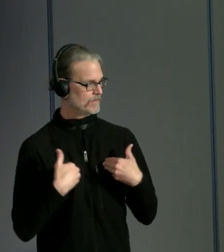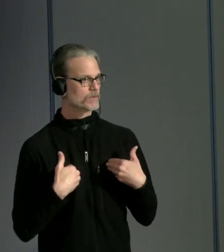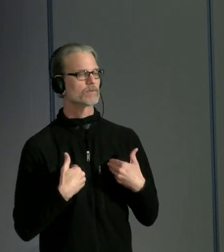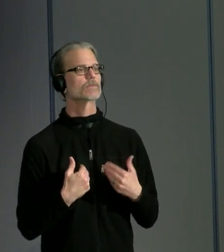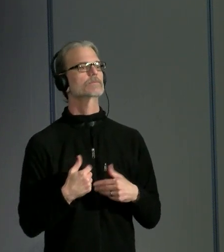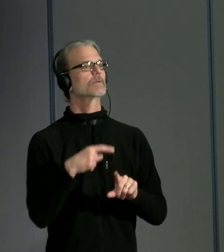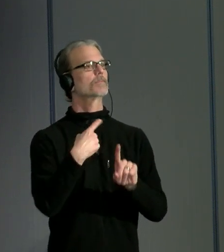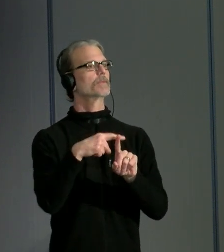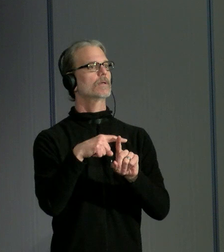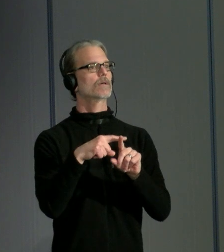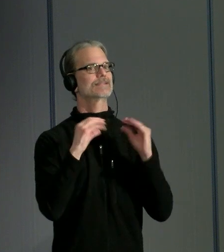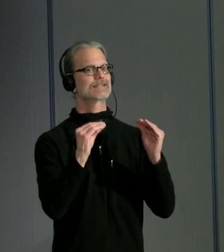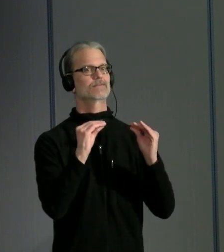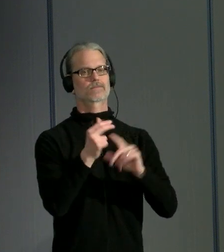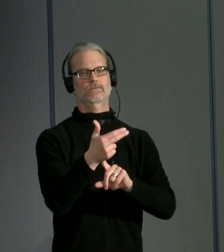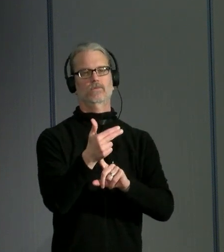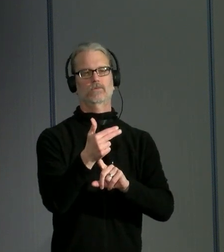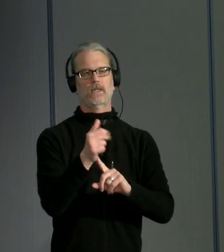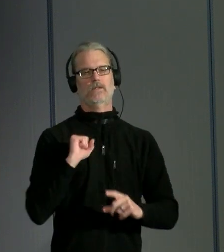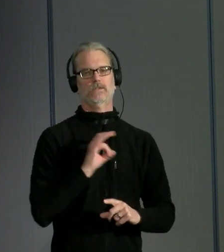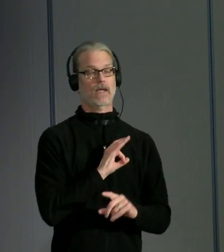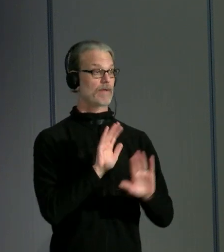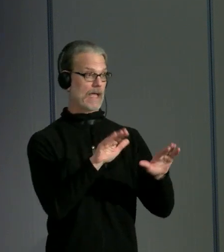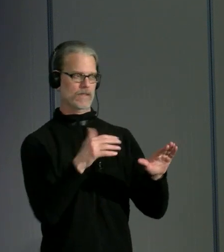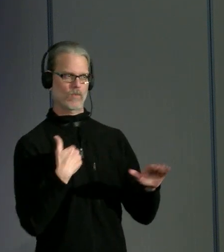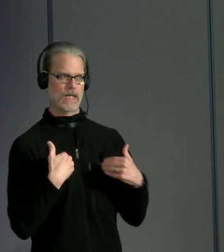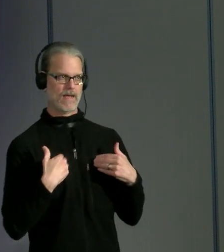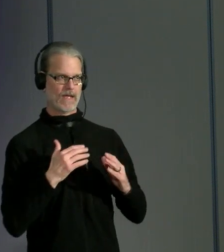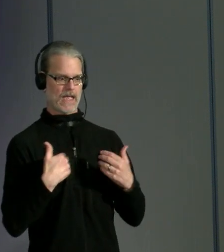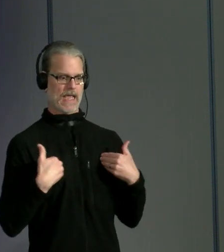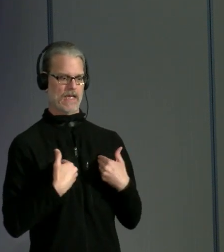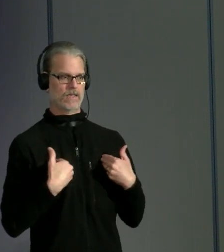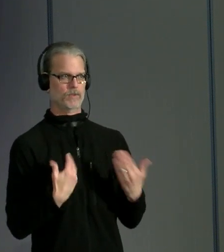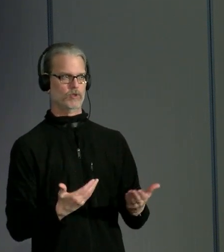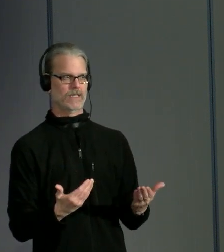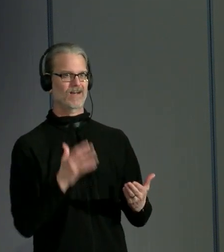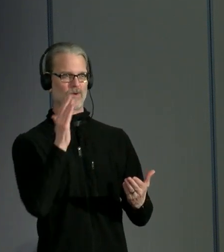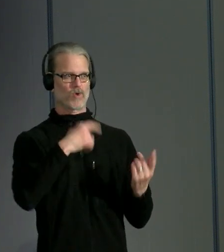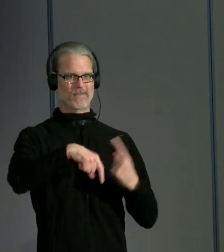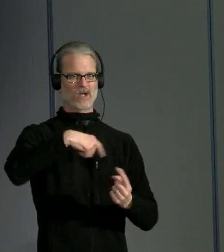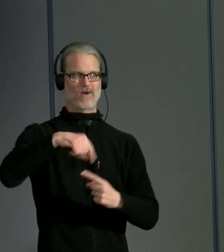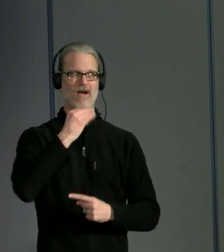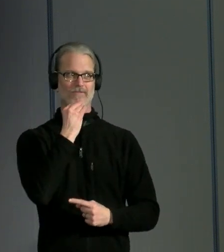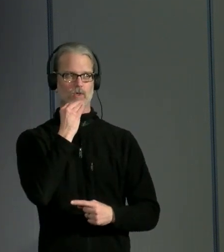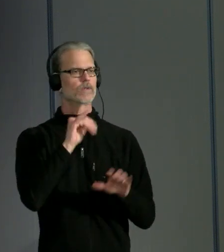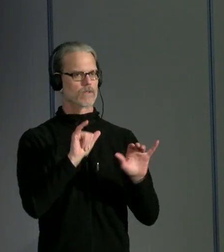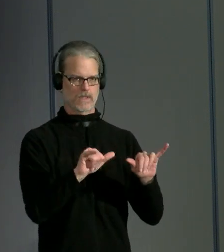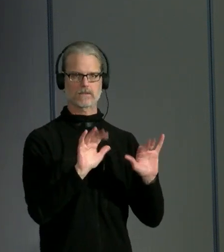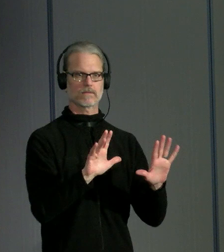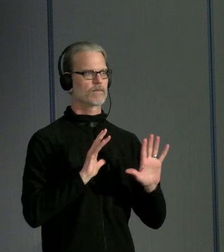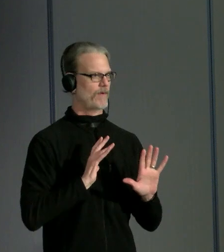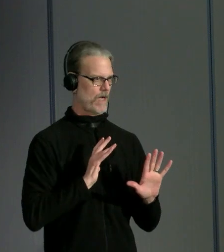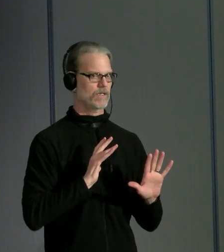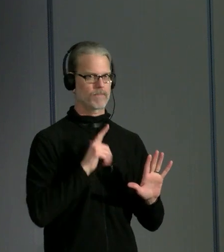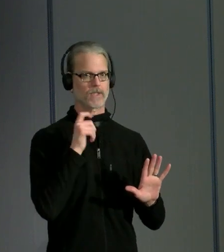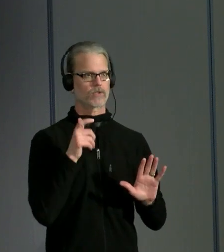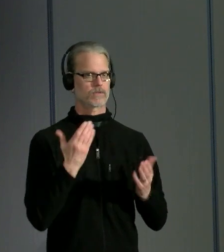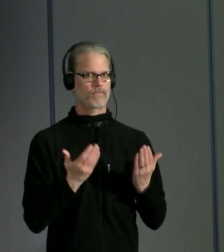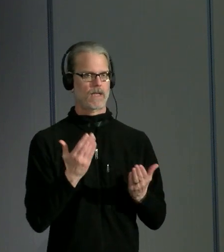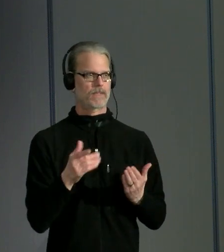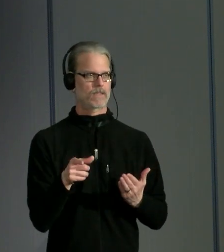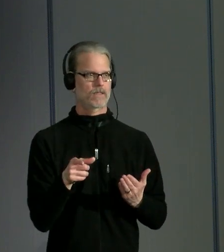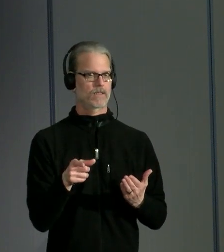educating the hotel staff that, hey, we're going to have animals on site, it's going to be around food, and that's A-okay, because they might